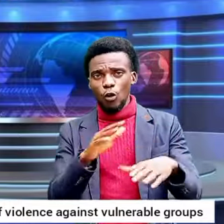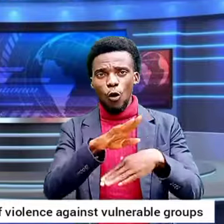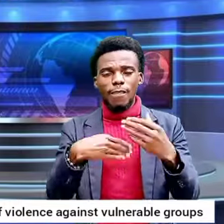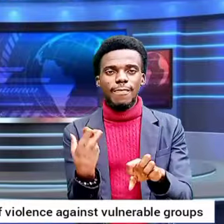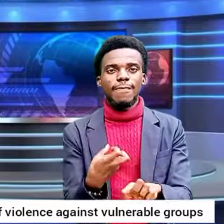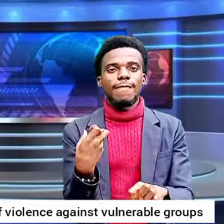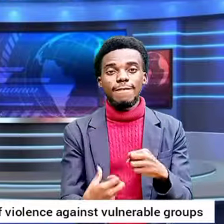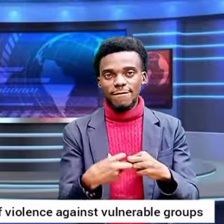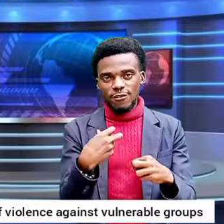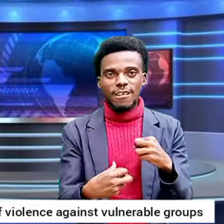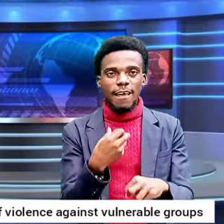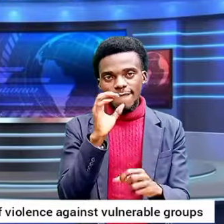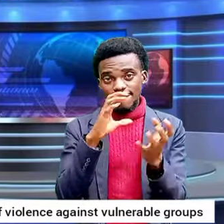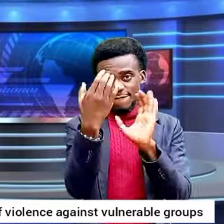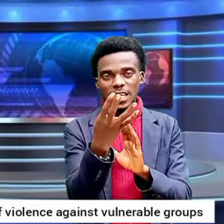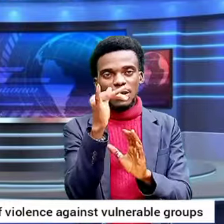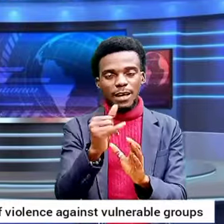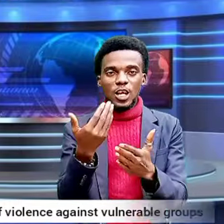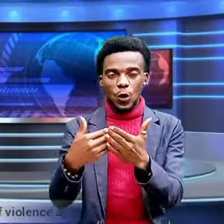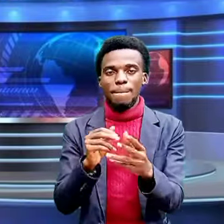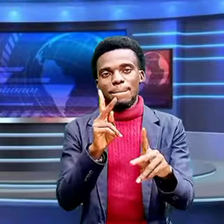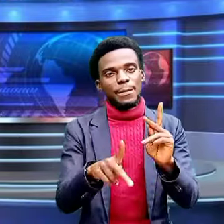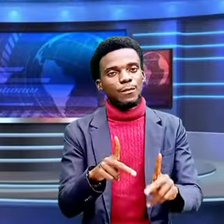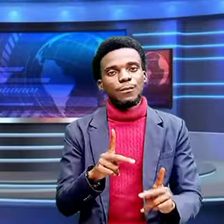difficulties faced by designated targets.